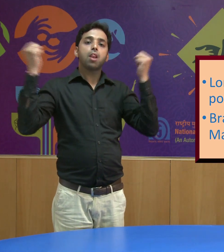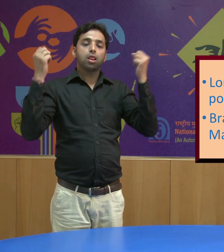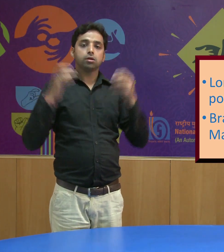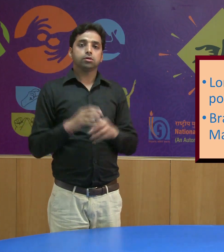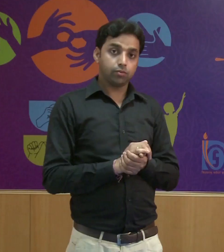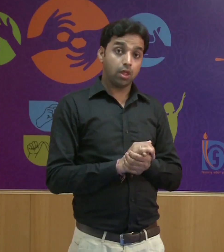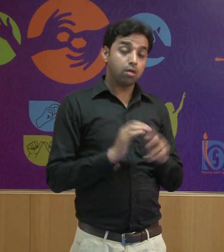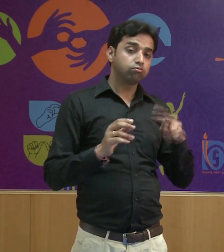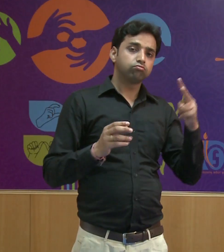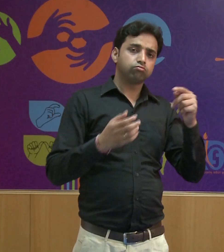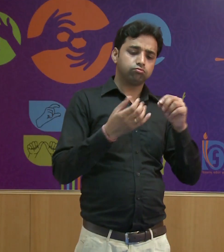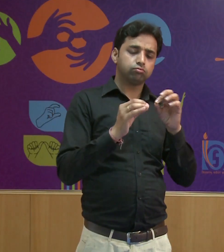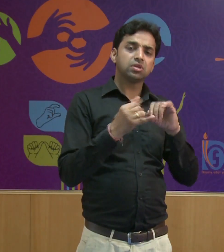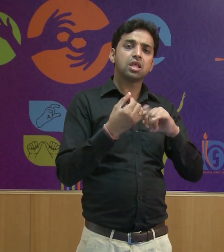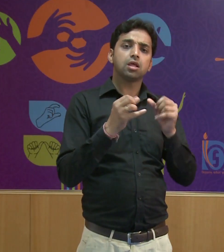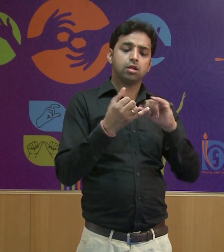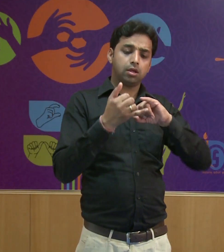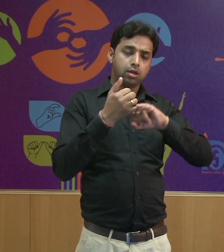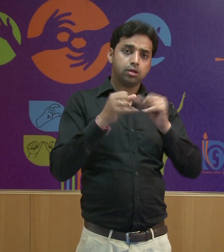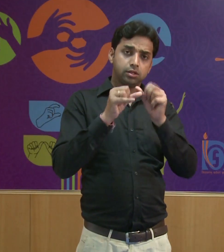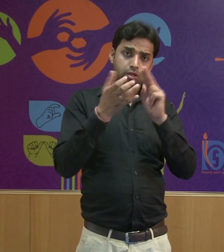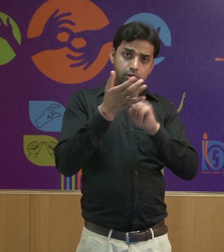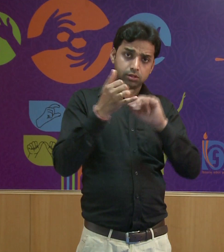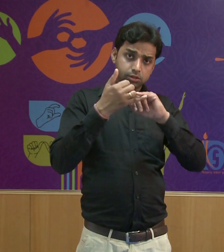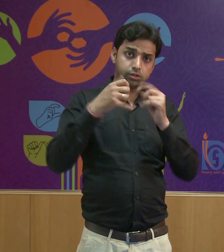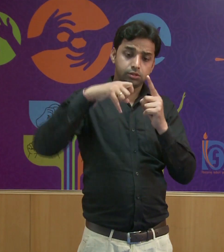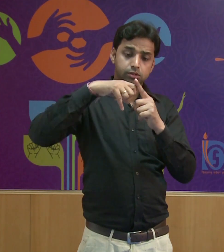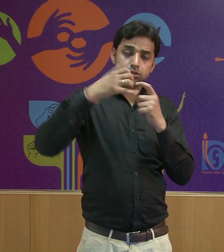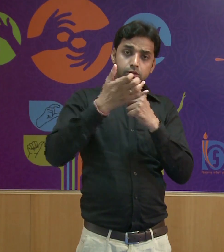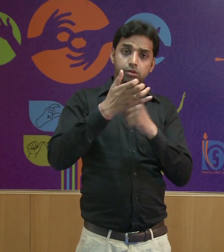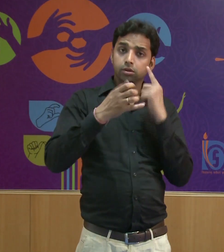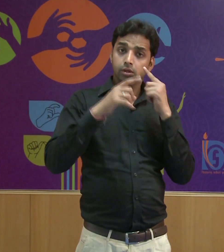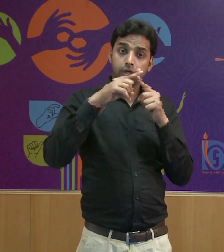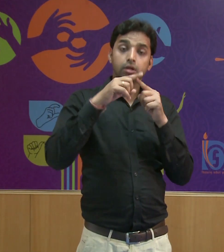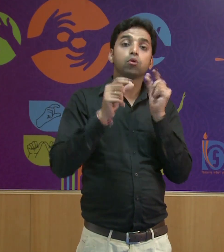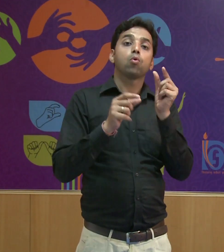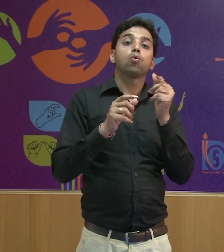Many Sanskrit words are found in Malay